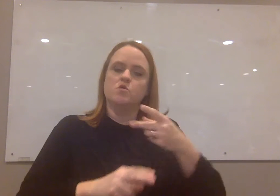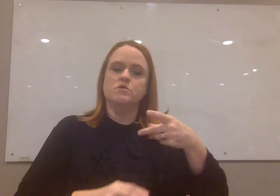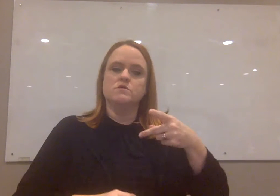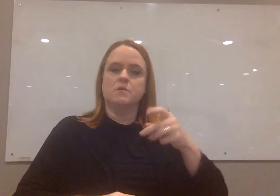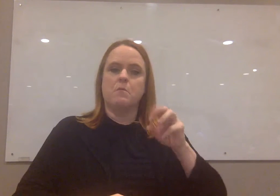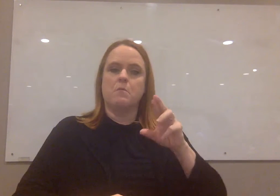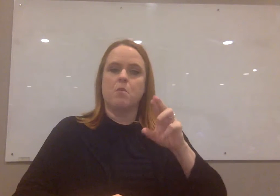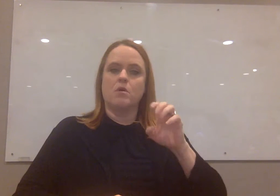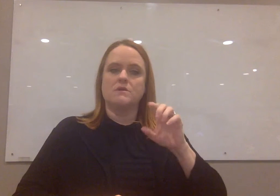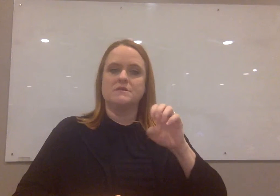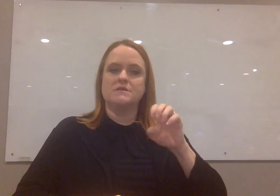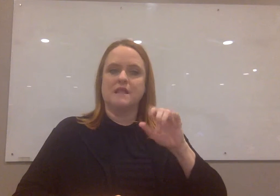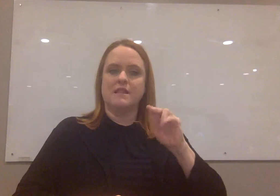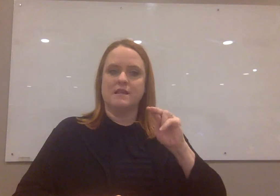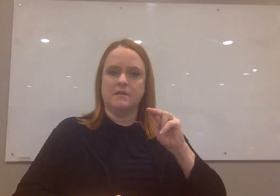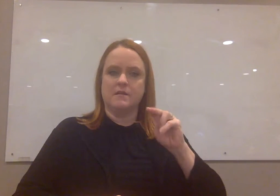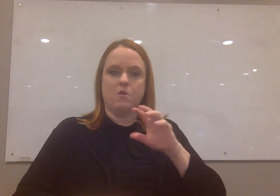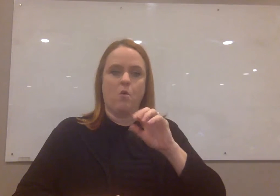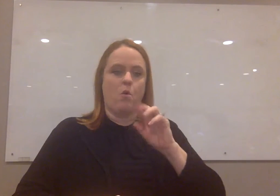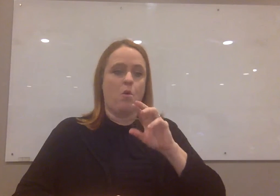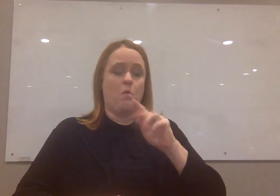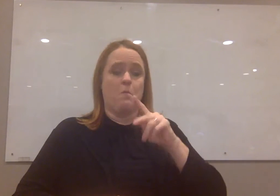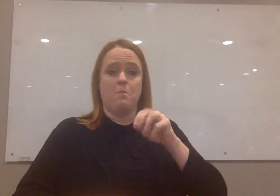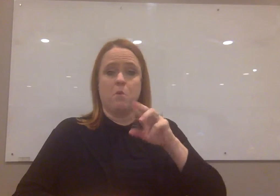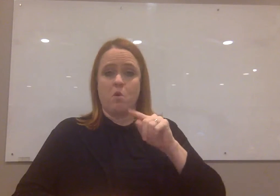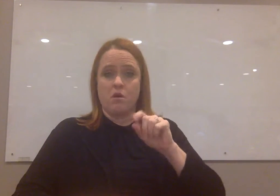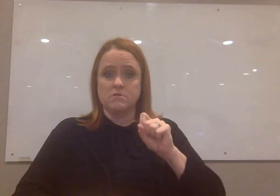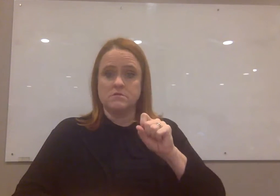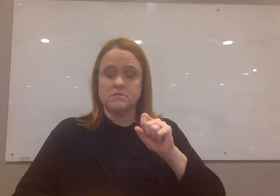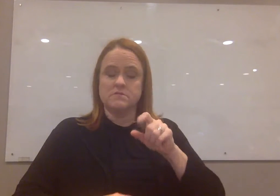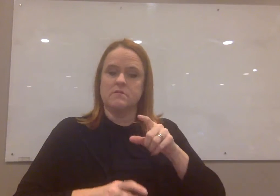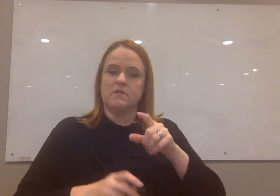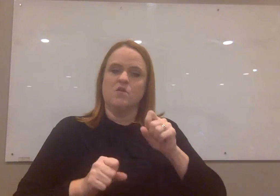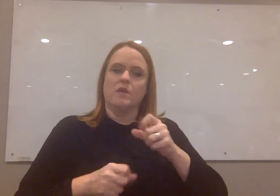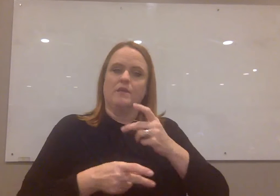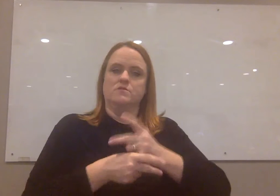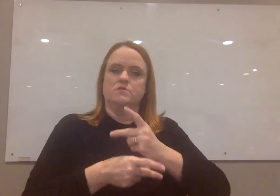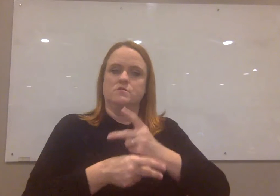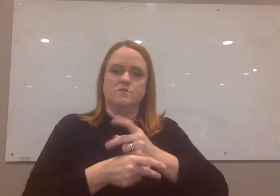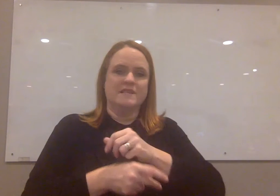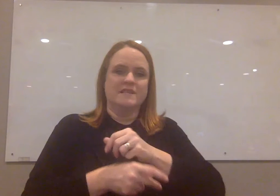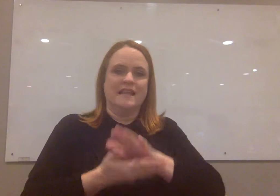external normal OS process, that you'd actually do any cleanup that needs to happen. So that's what again?